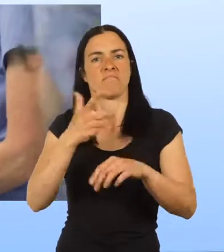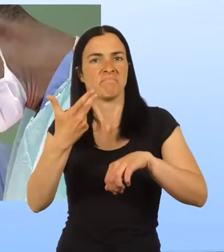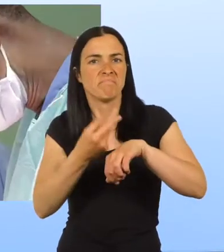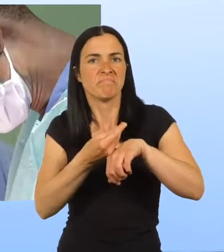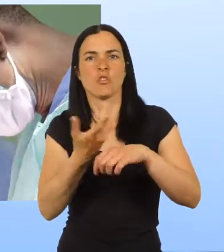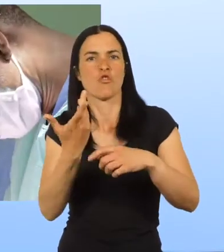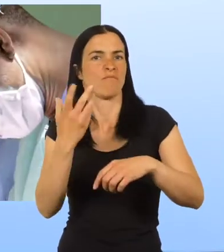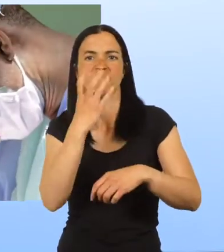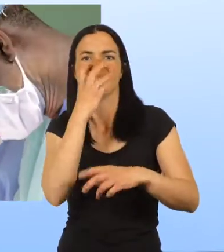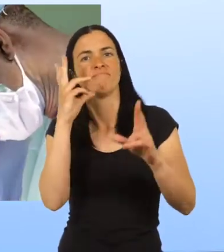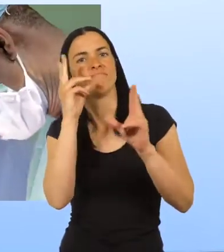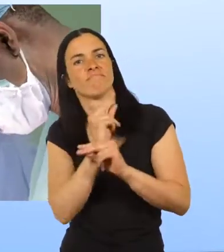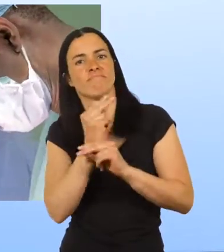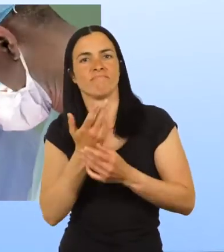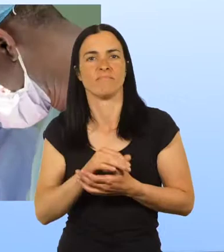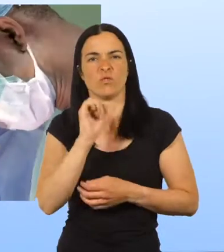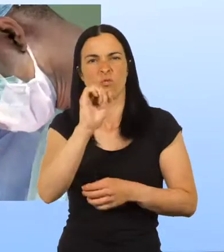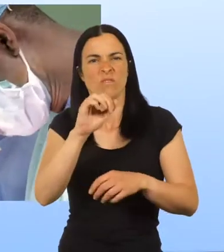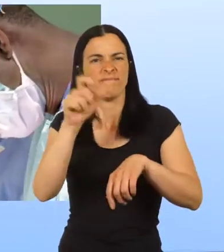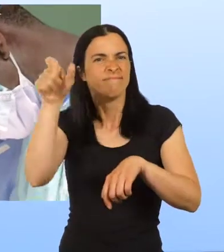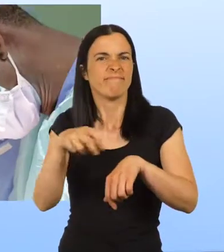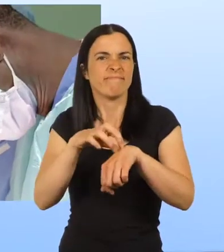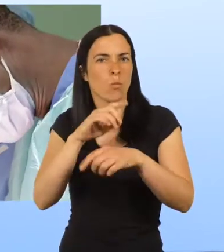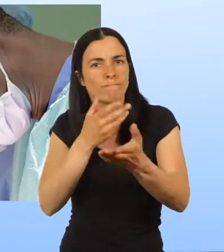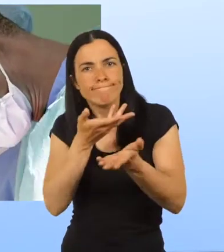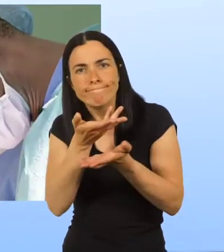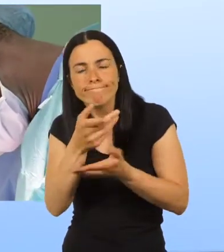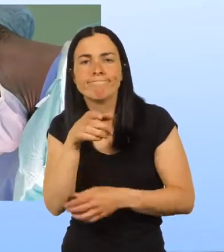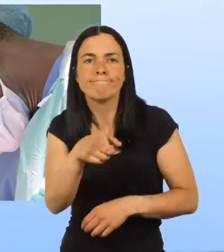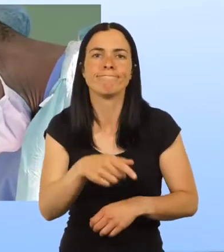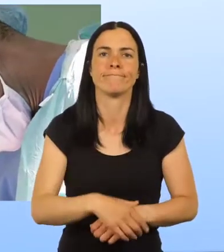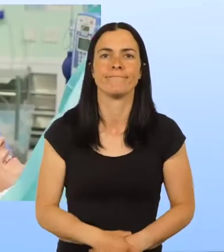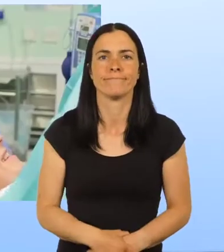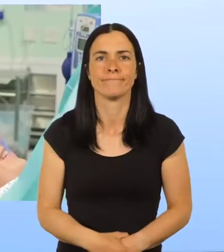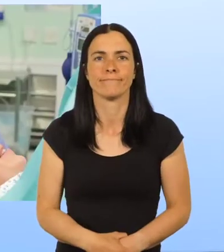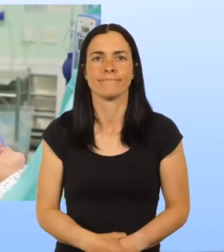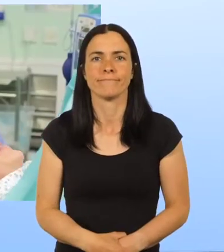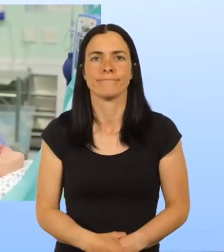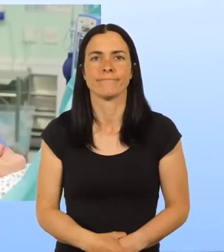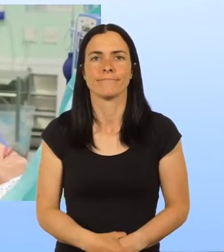Some mothers have a general anaesthetic, and your anaesthetist will take time to discuss this with you.